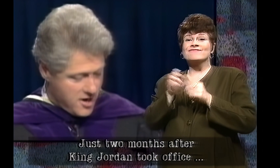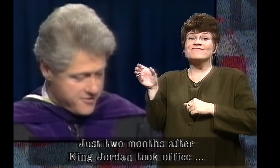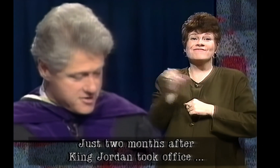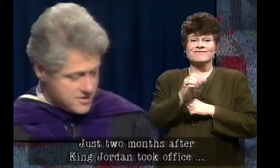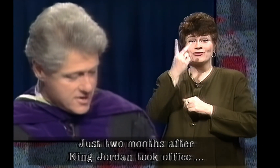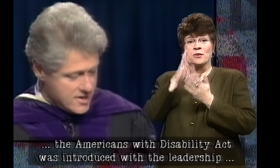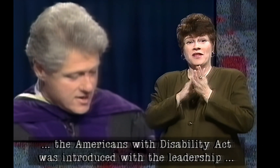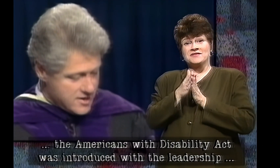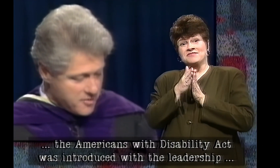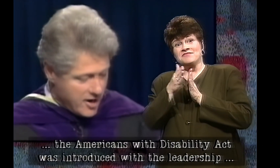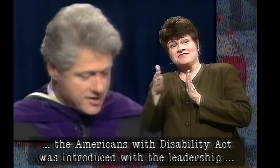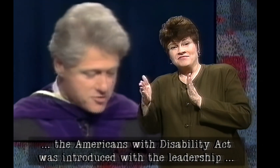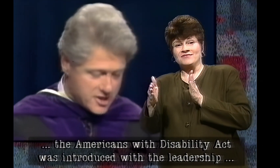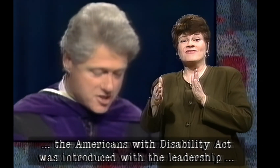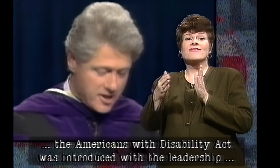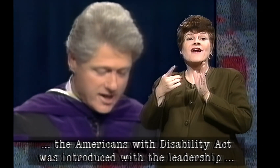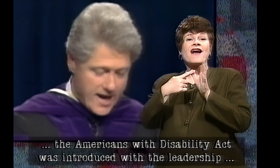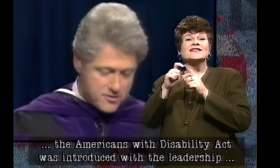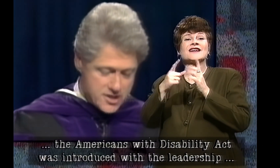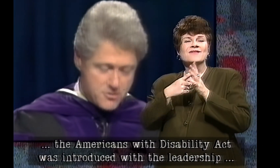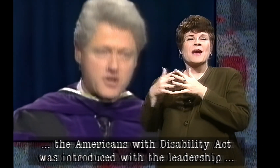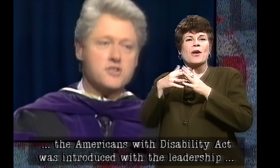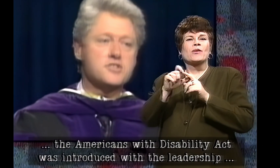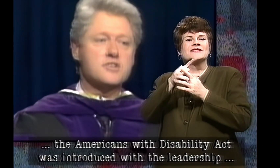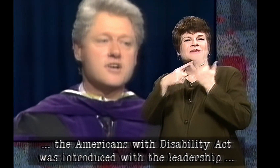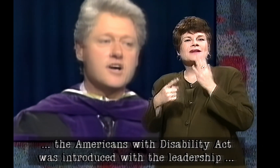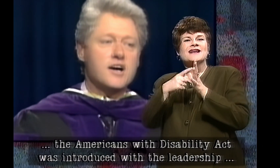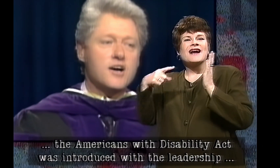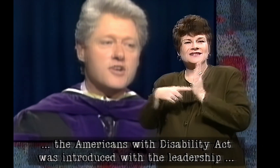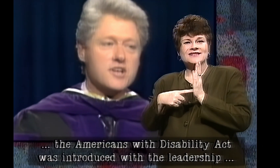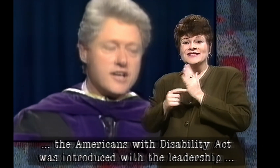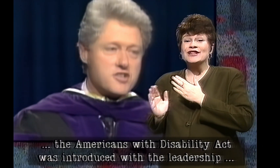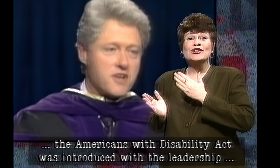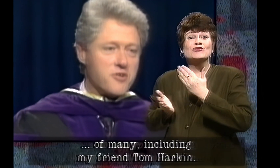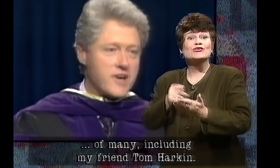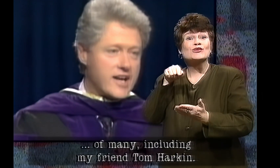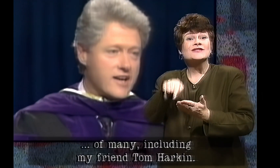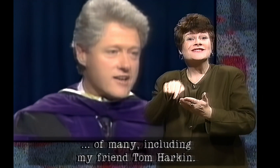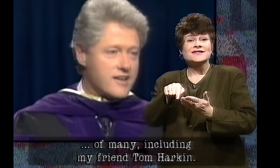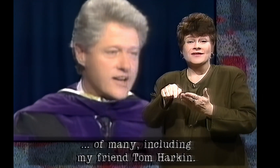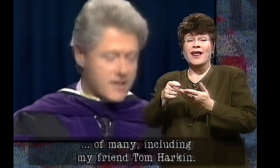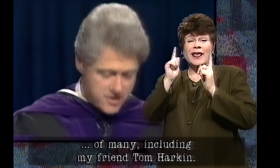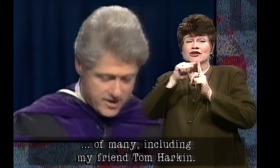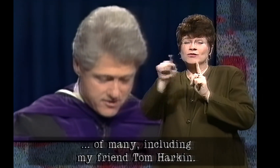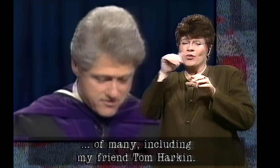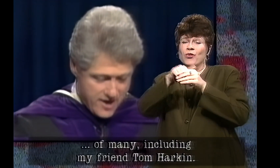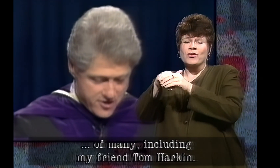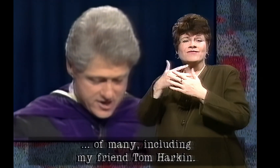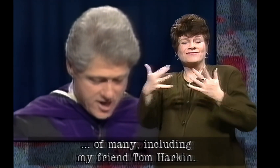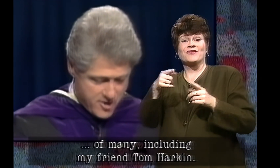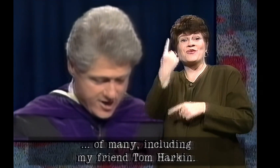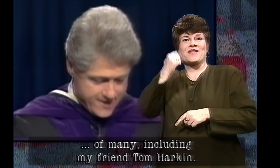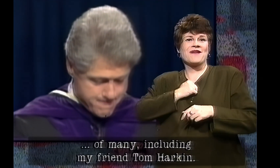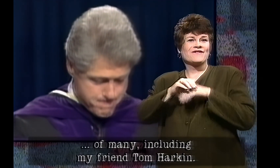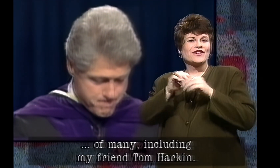took office, the Americans with Disability Act was introduced with the leadership of many, including my friend